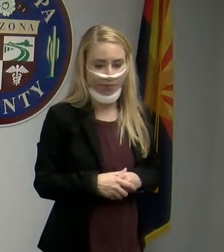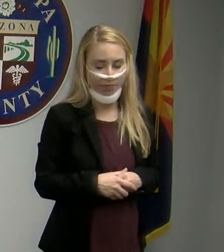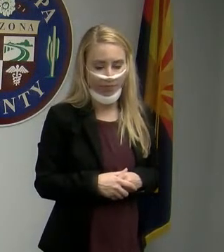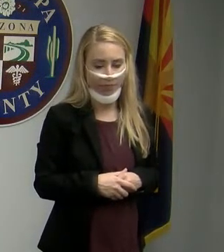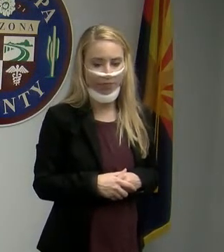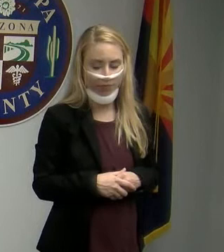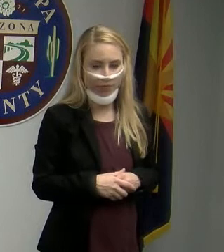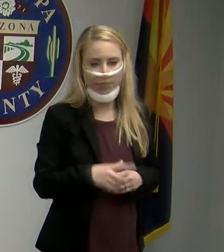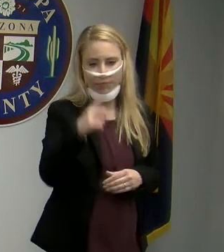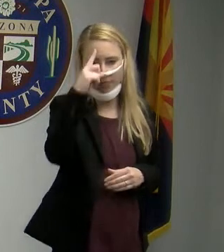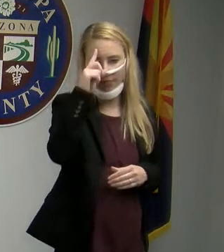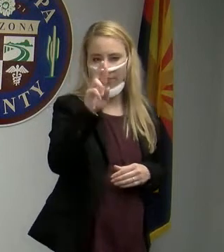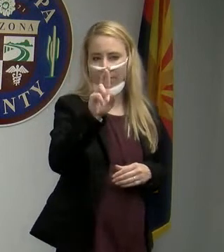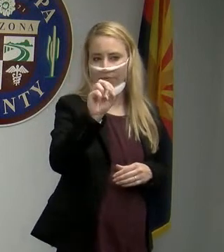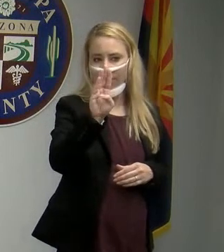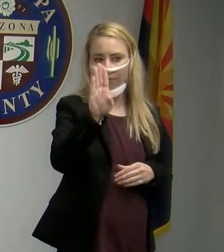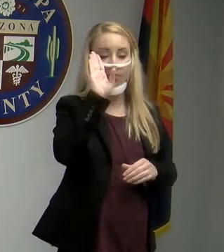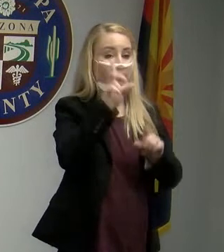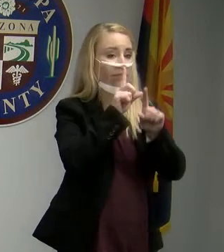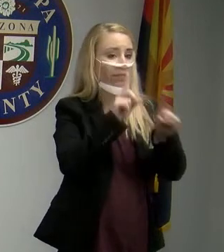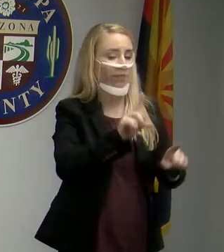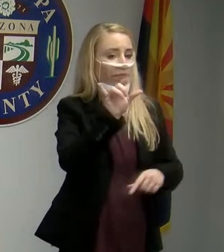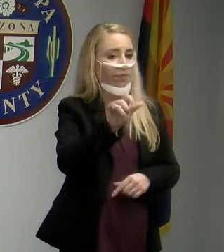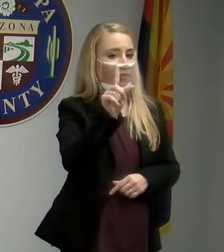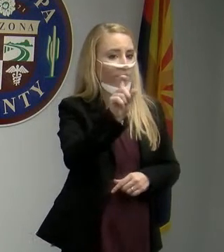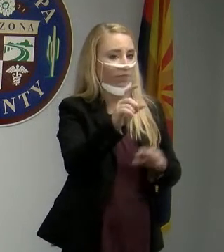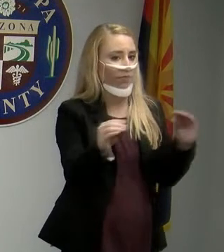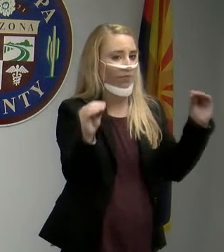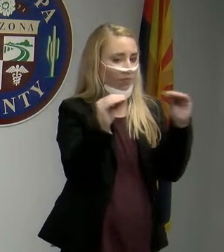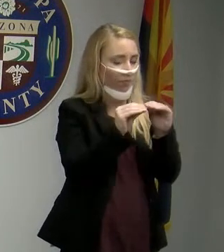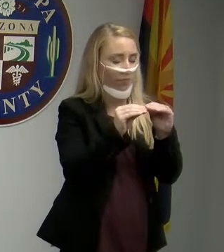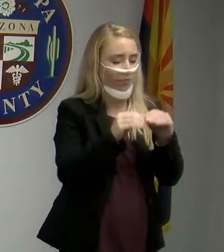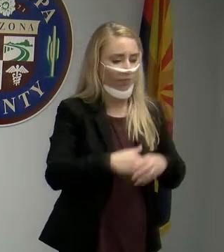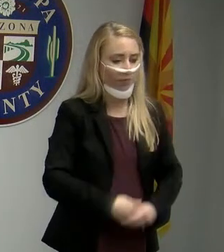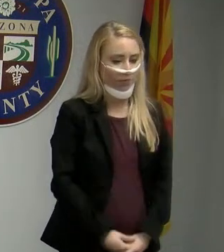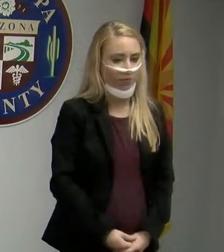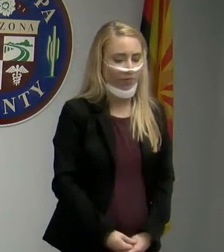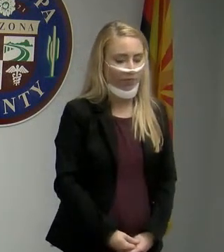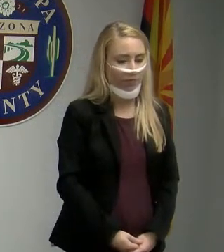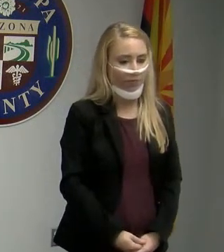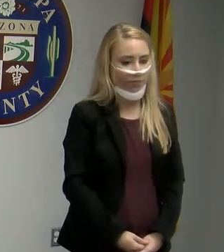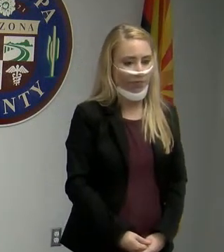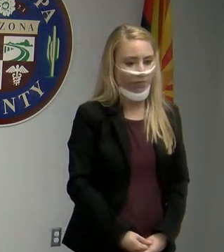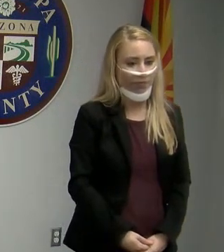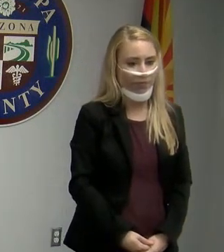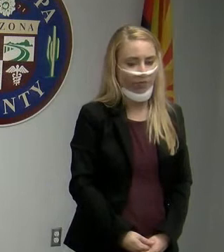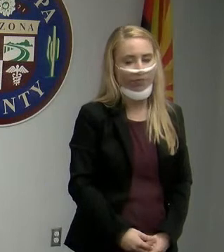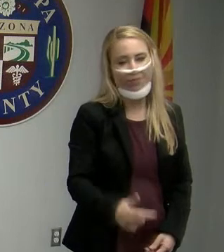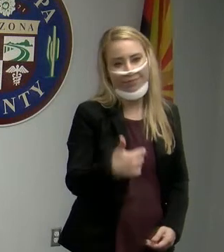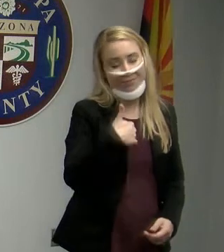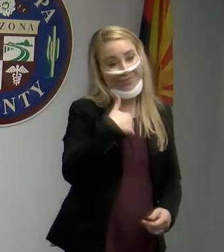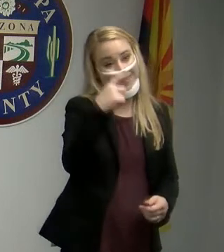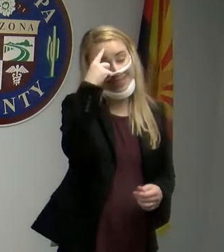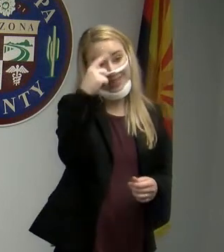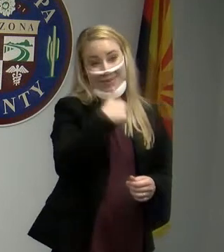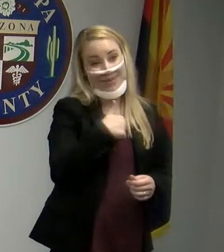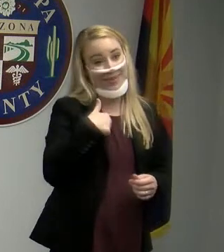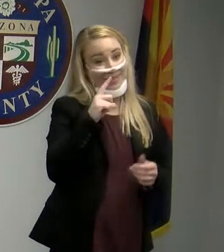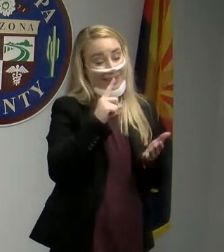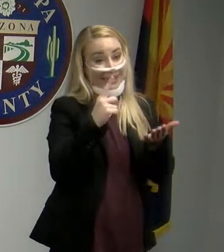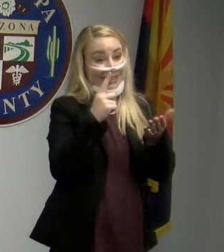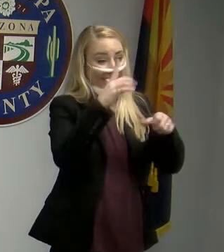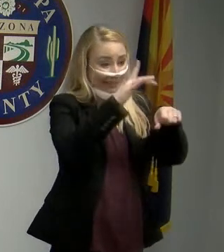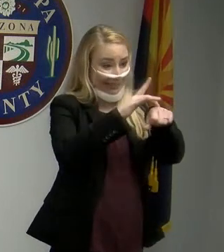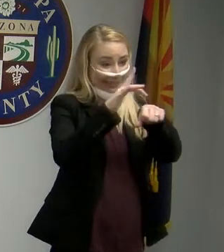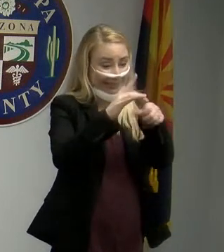I think Rob can expand on that a little bit more, but I think all things have been discussed at one point or another for